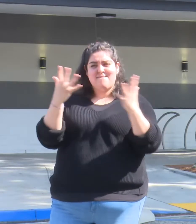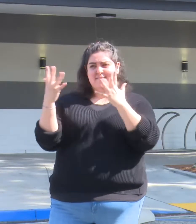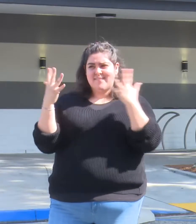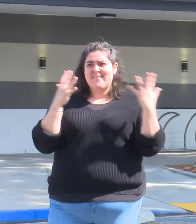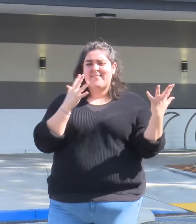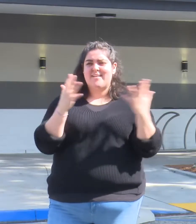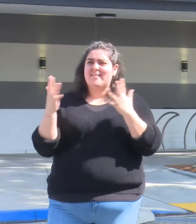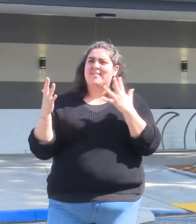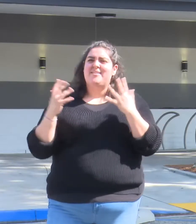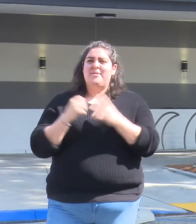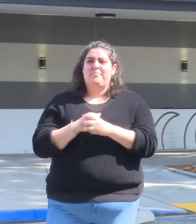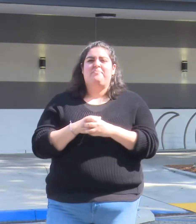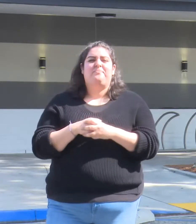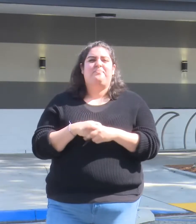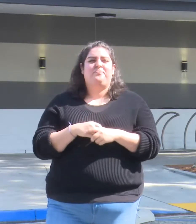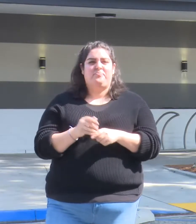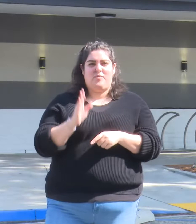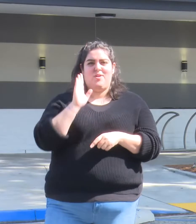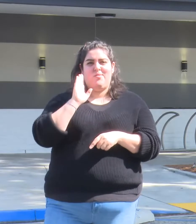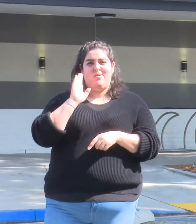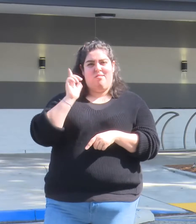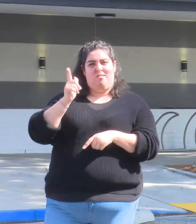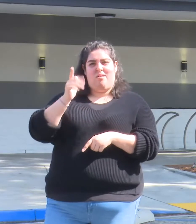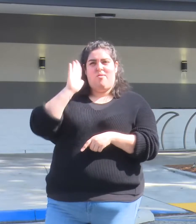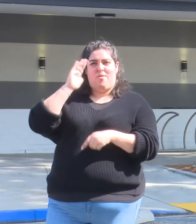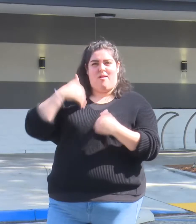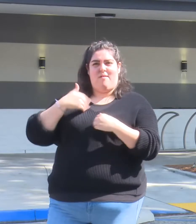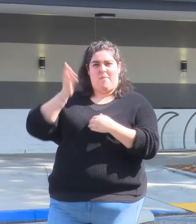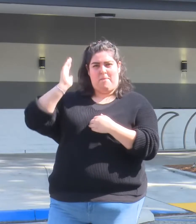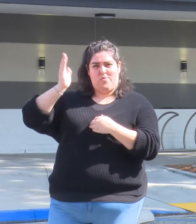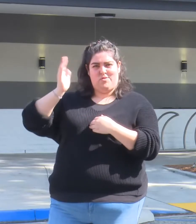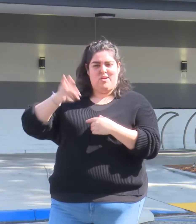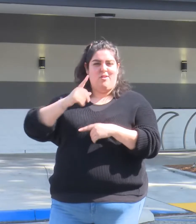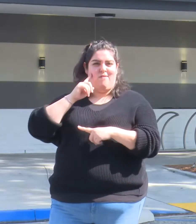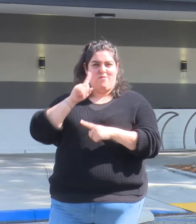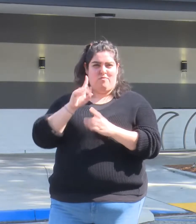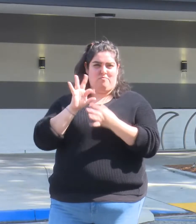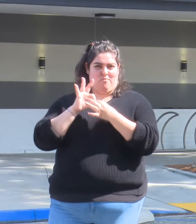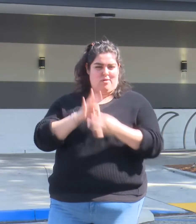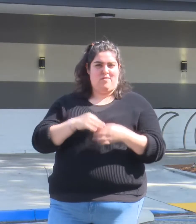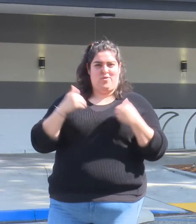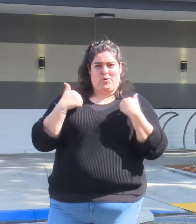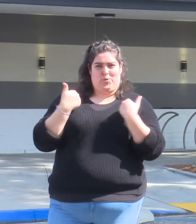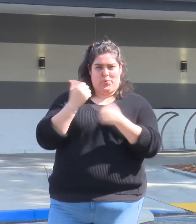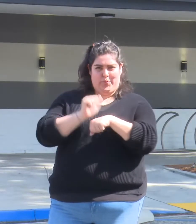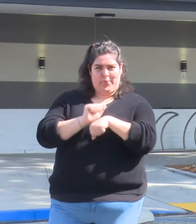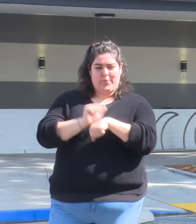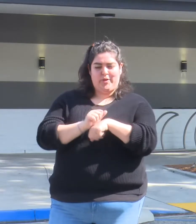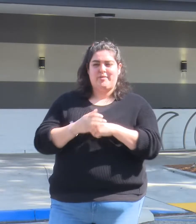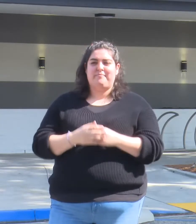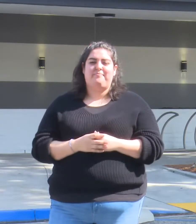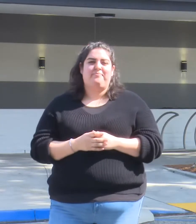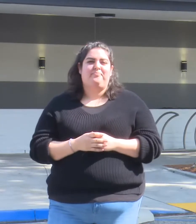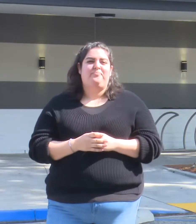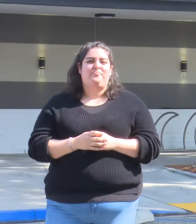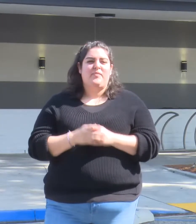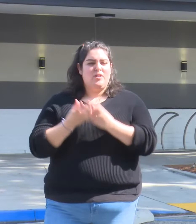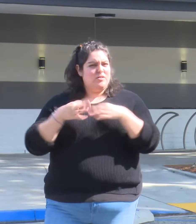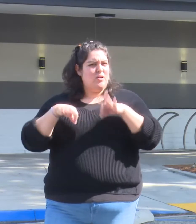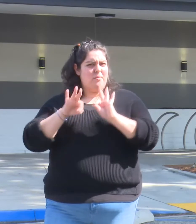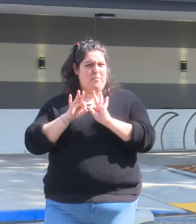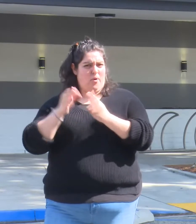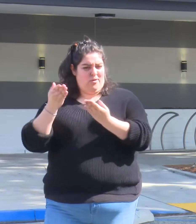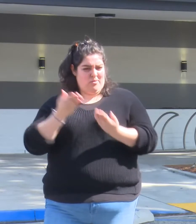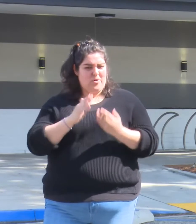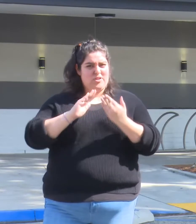from someone that was really engaged in some of the youth work in a moment. Why is it important that we bring services where the